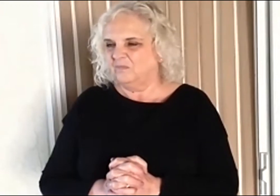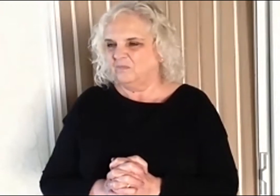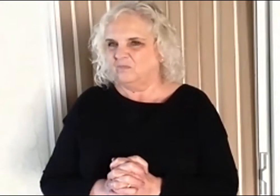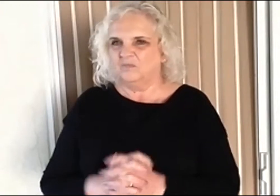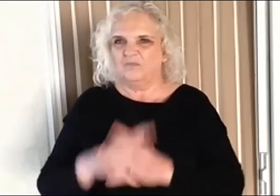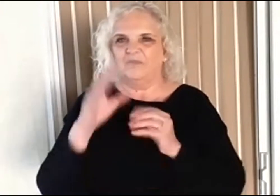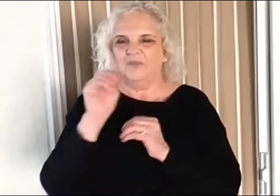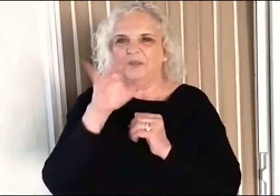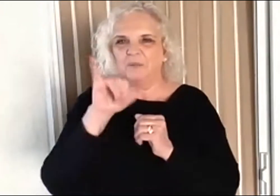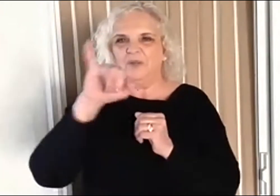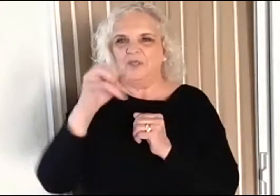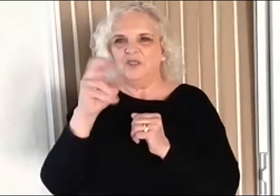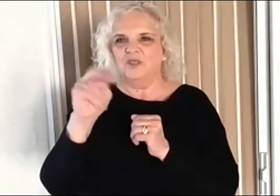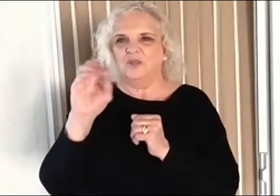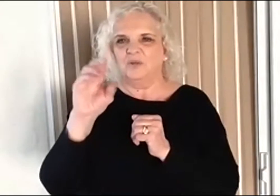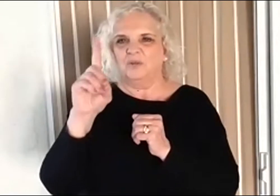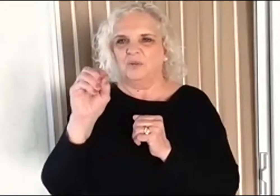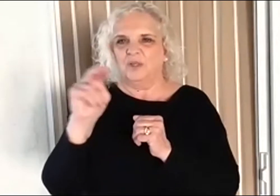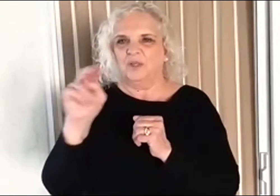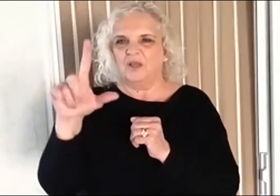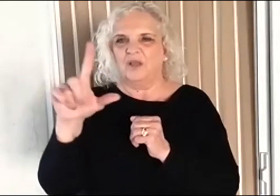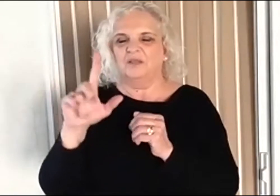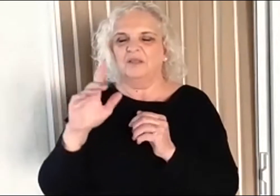It's lovely to see you, and you are much in our thoughts.